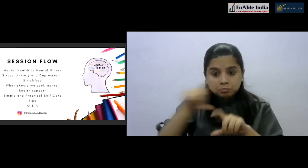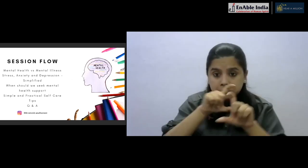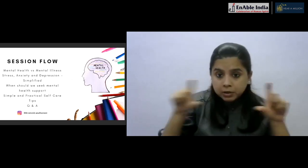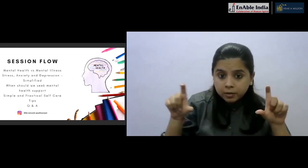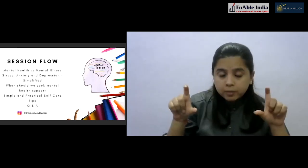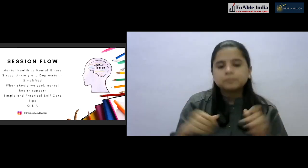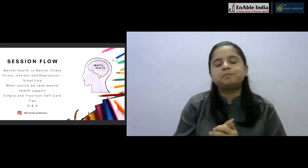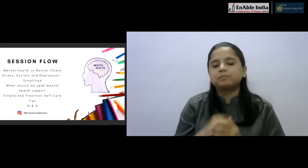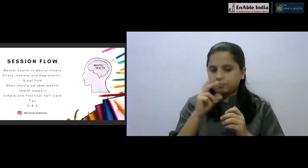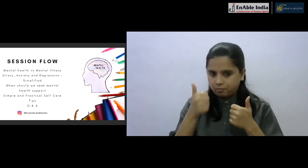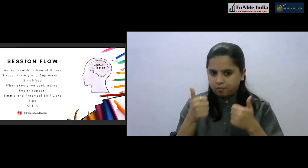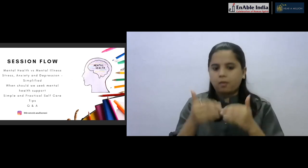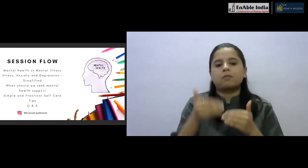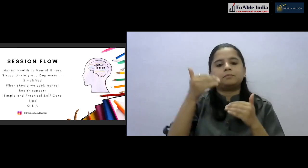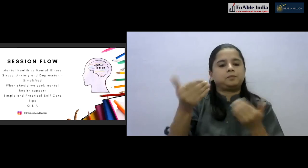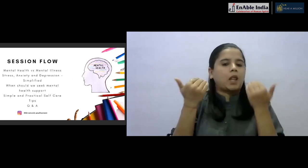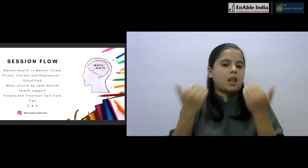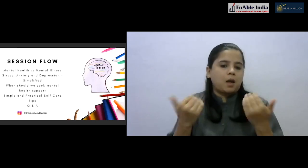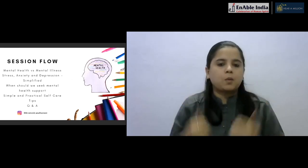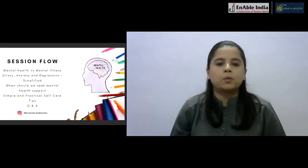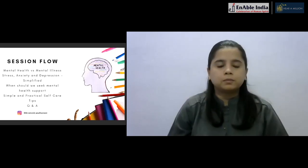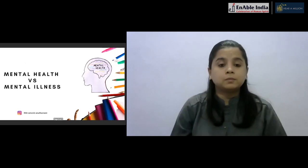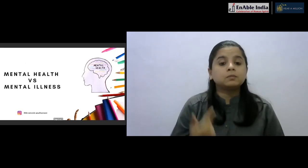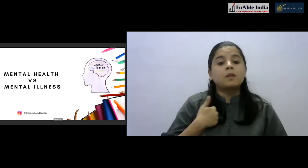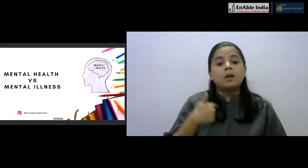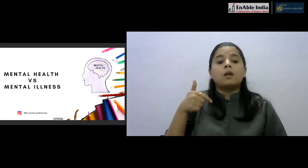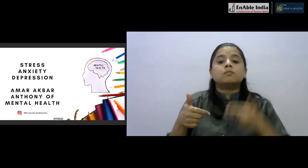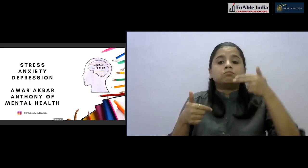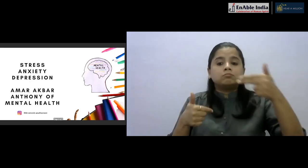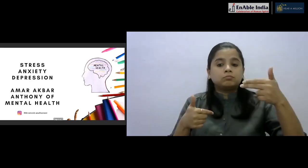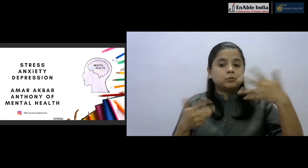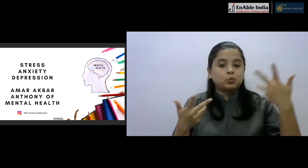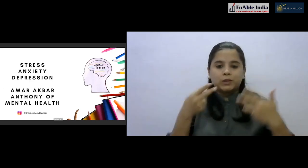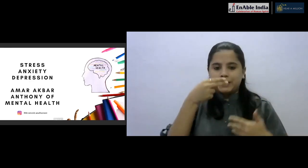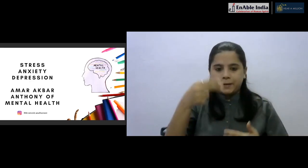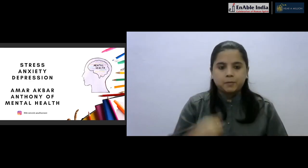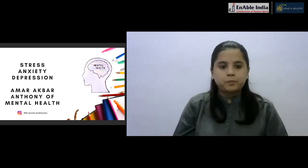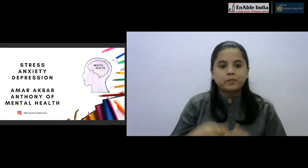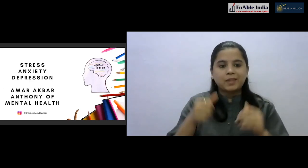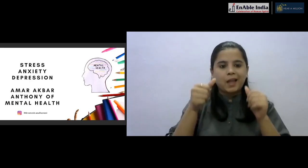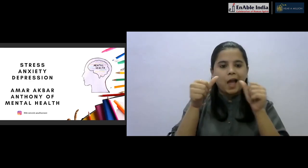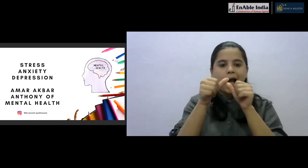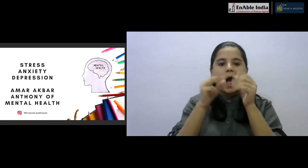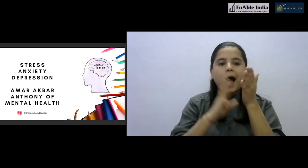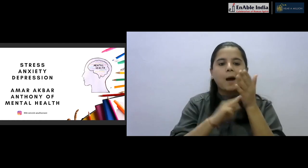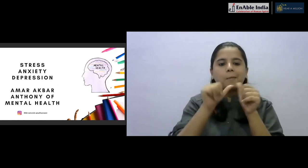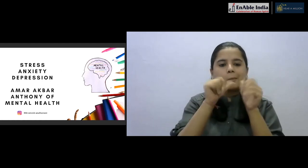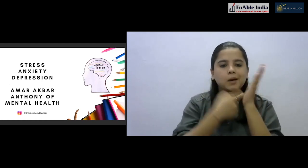Because next point is, um, which I call Amar Akbar Anthony of mental